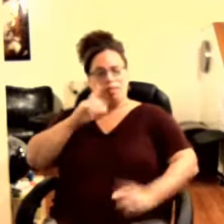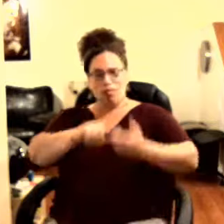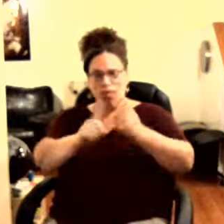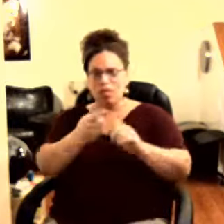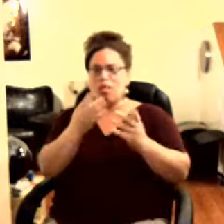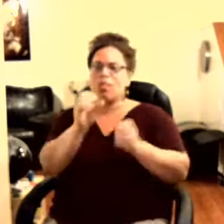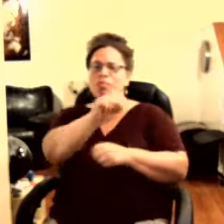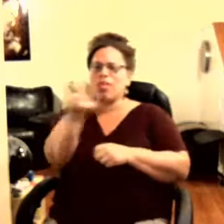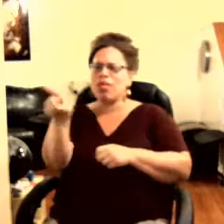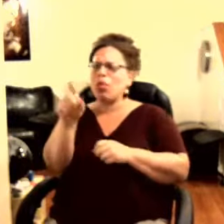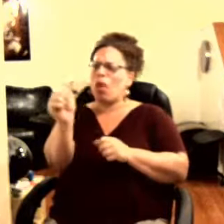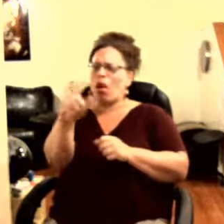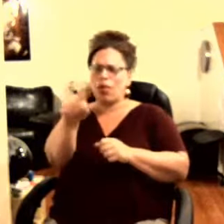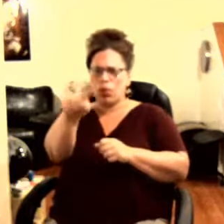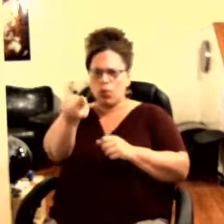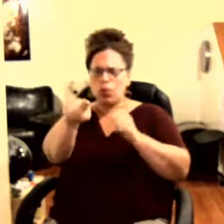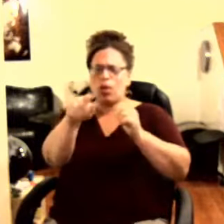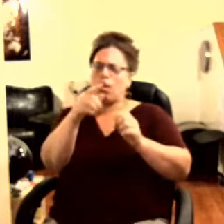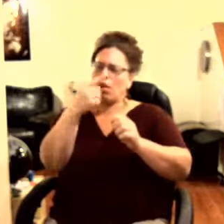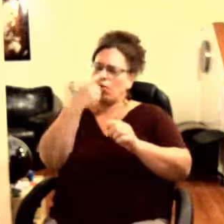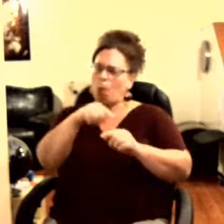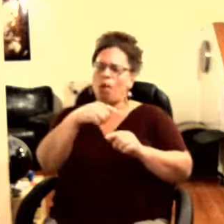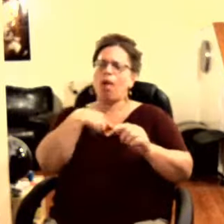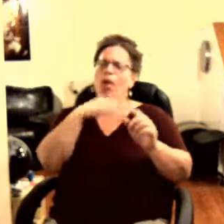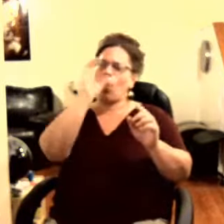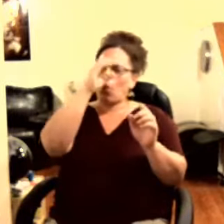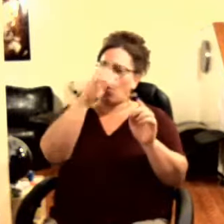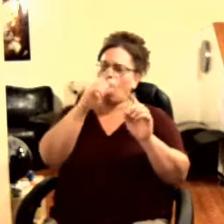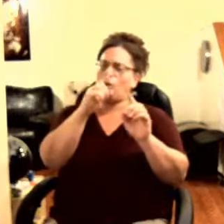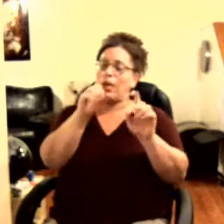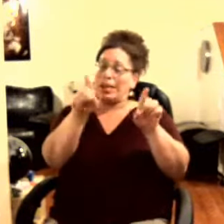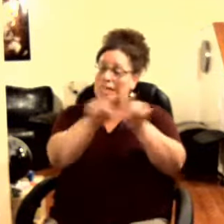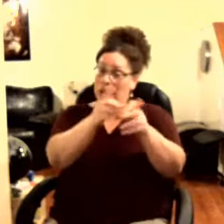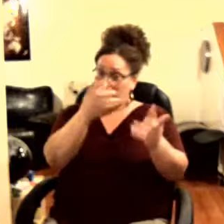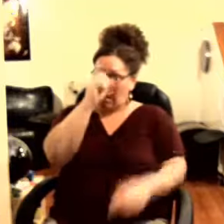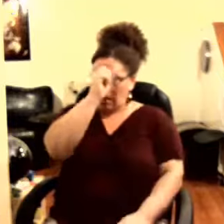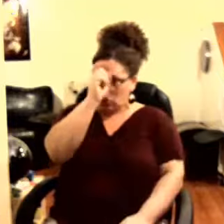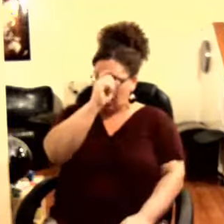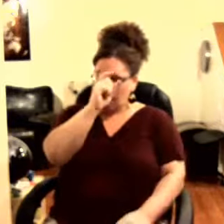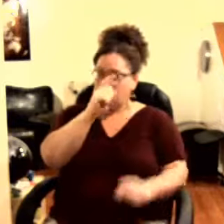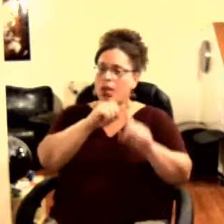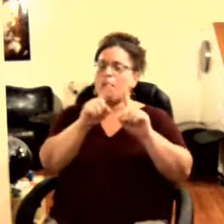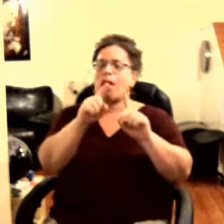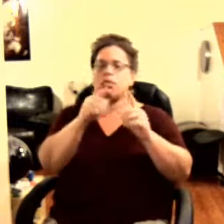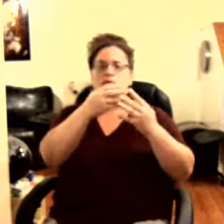got. So here's my friend Scott's screenshot, and here's my friend Daniel's